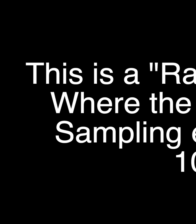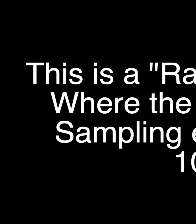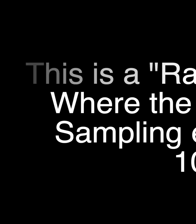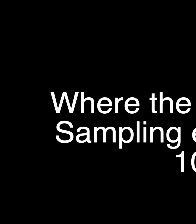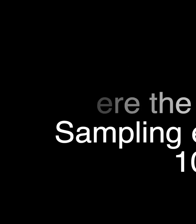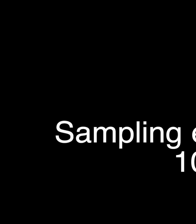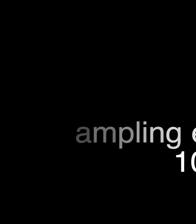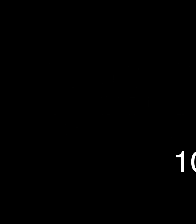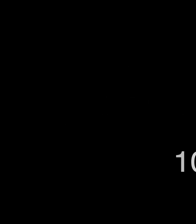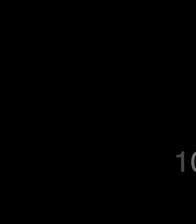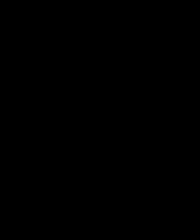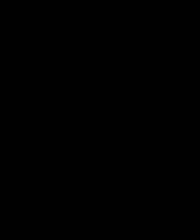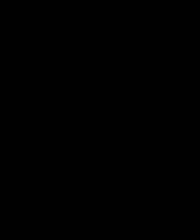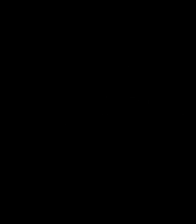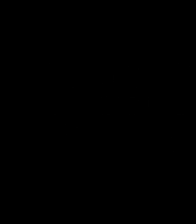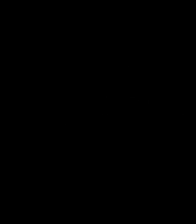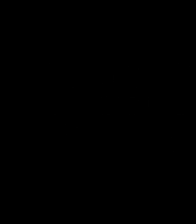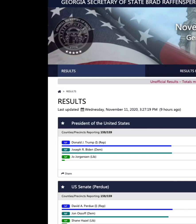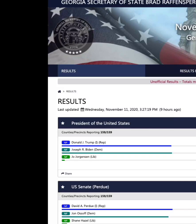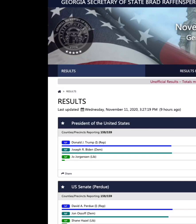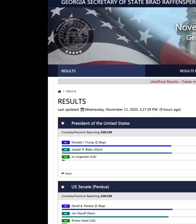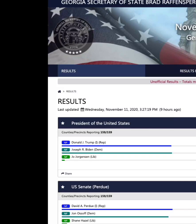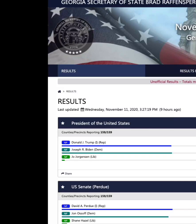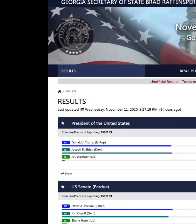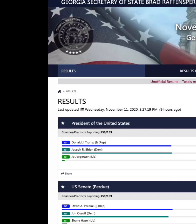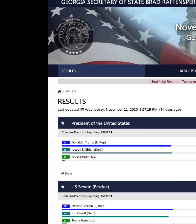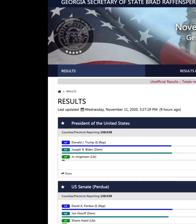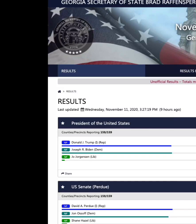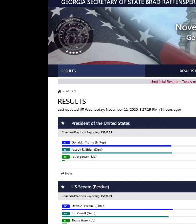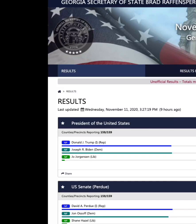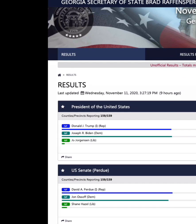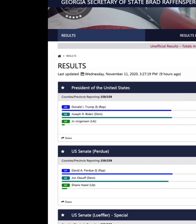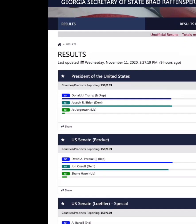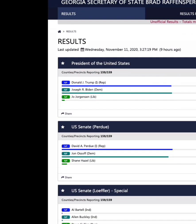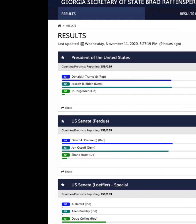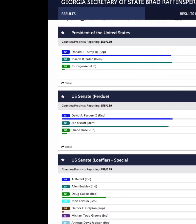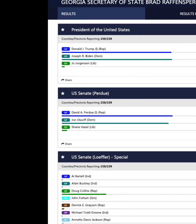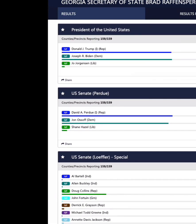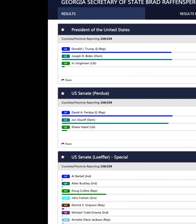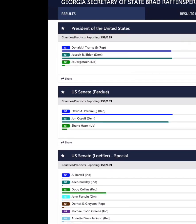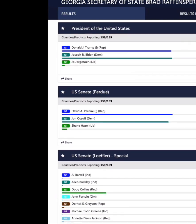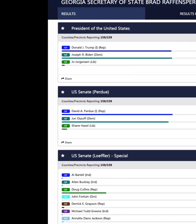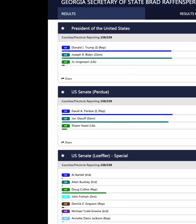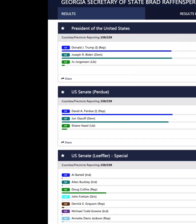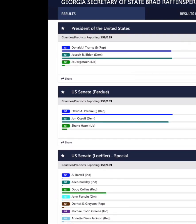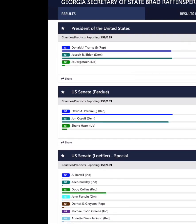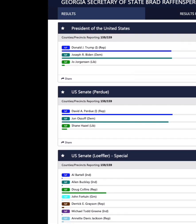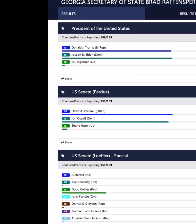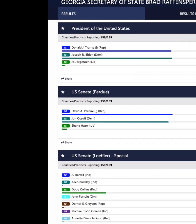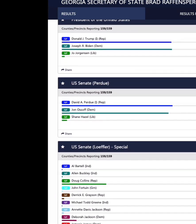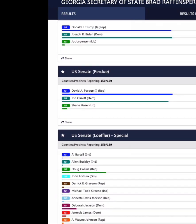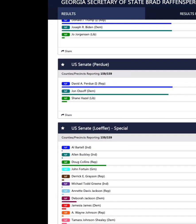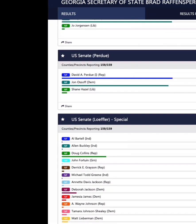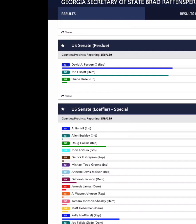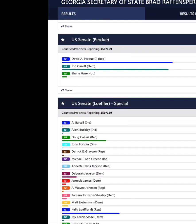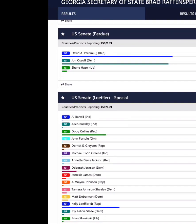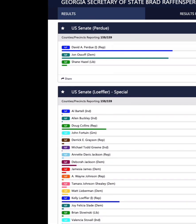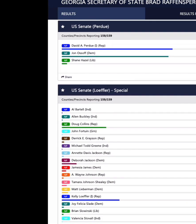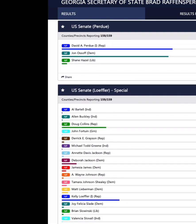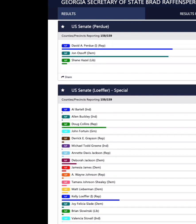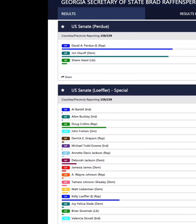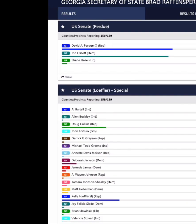probability of sampling each ballot is 100%. But I think you'd be missing the true intent of a risk-limiting audit. There should be RLAs of